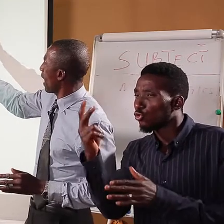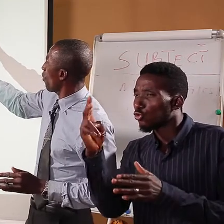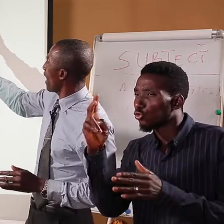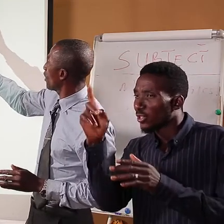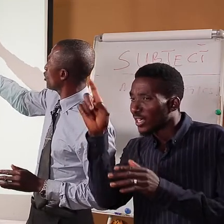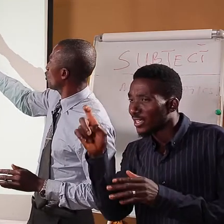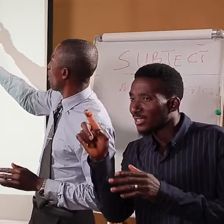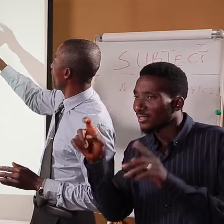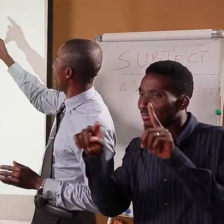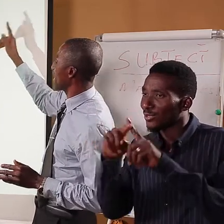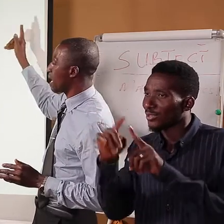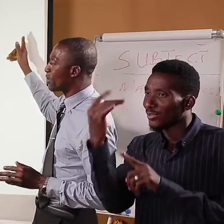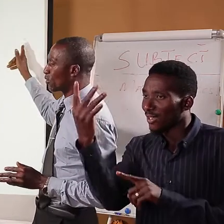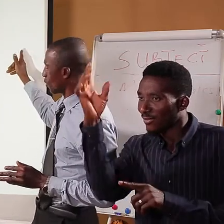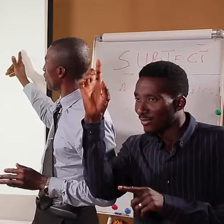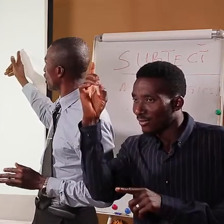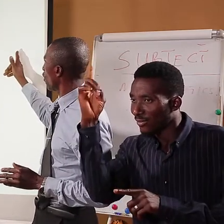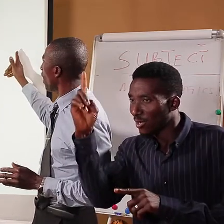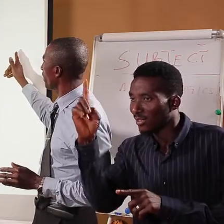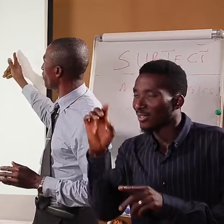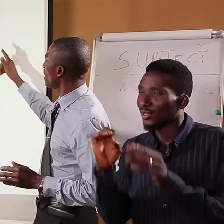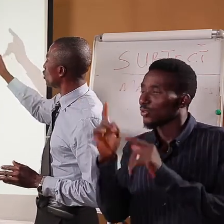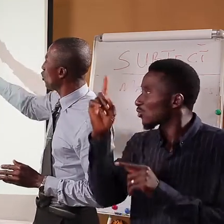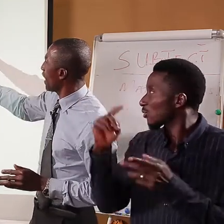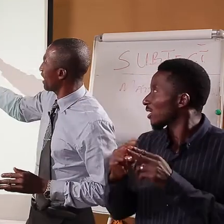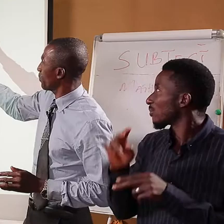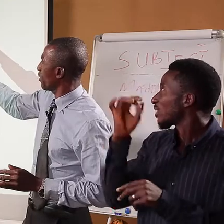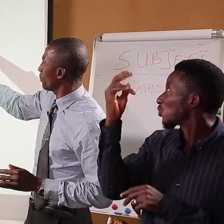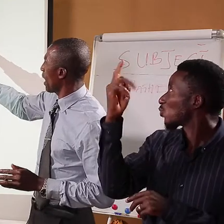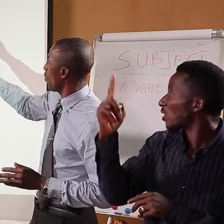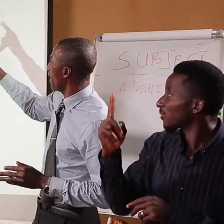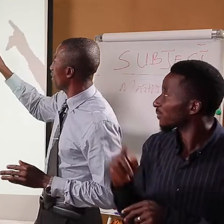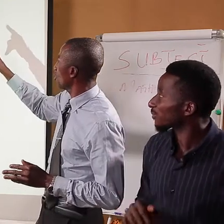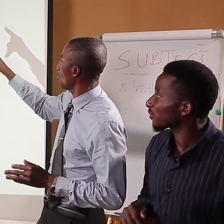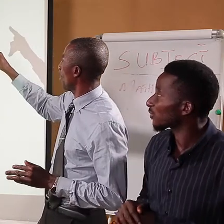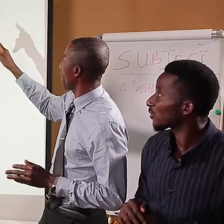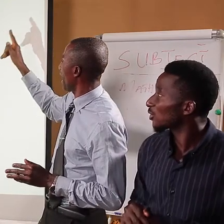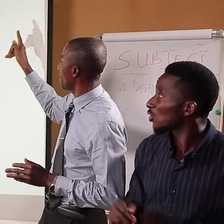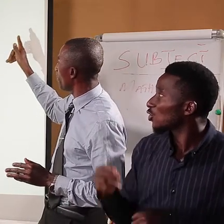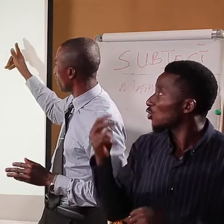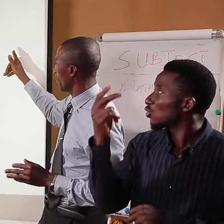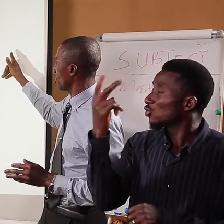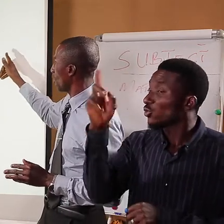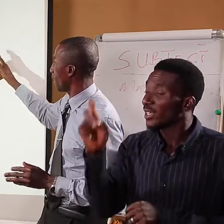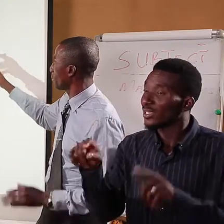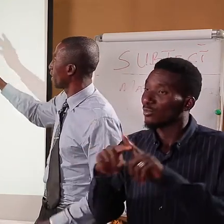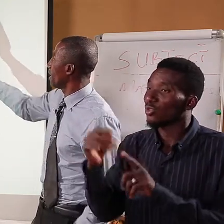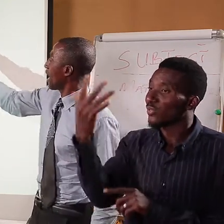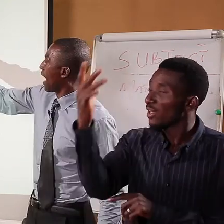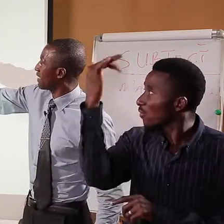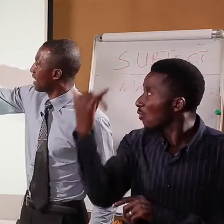plus 5y equals to 1, I name it equation 1. 2x plus 5y equals to 1, I name it equation